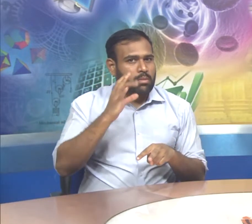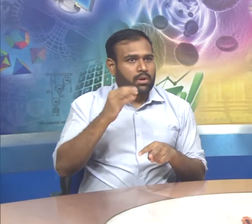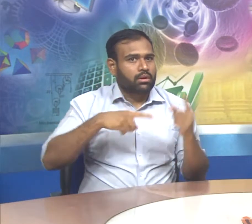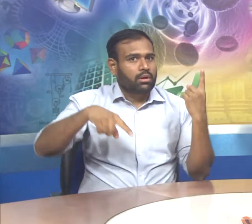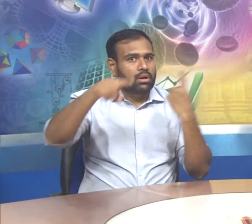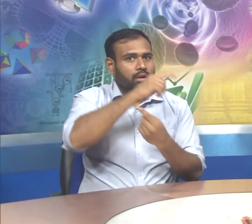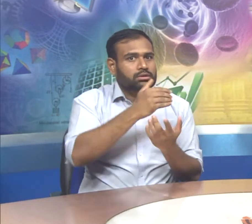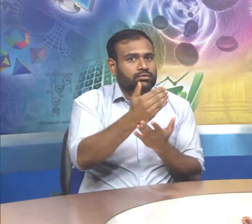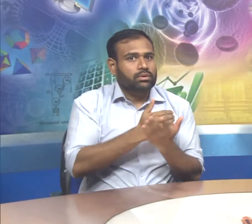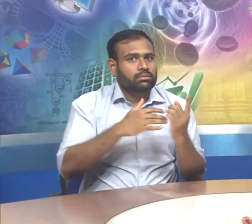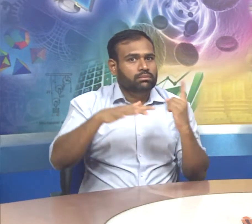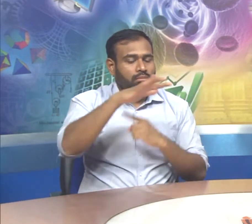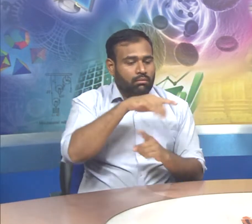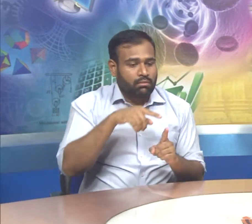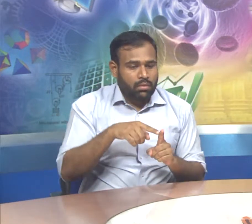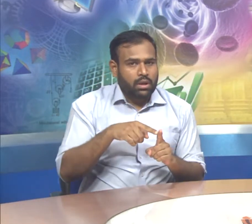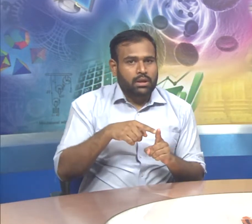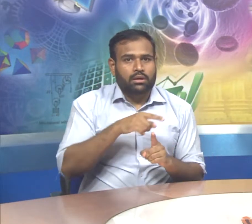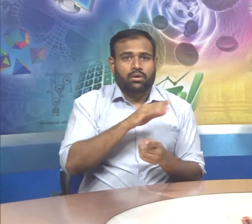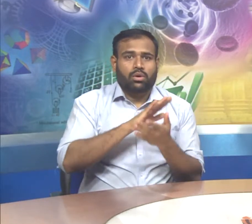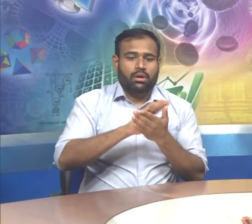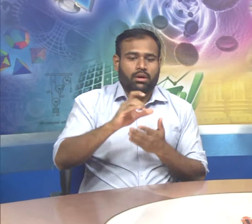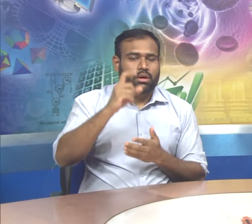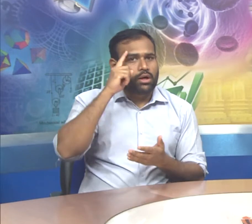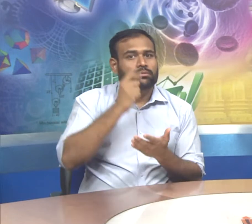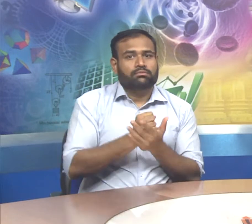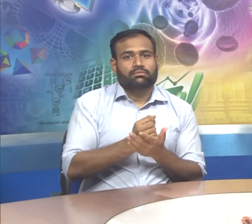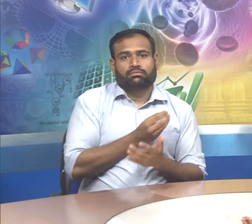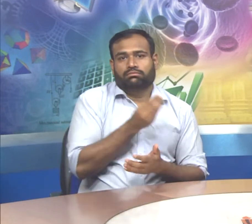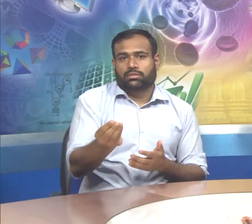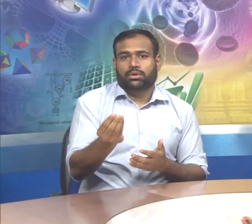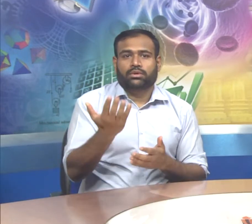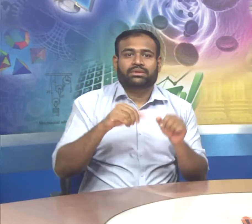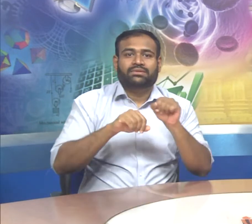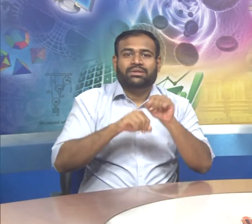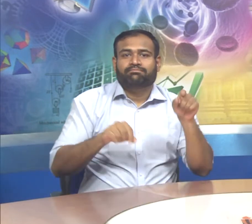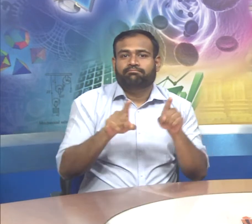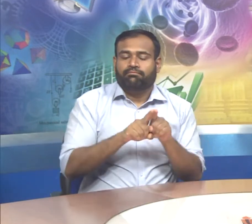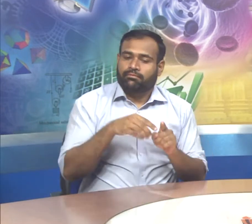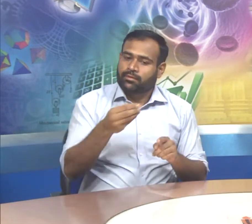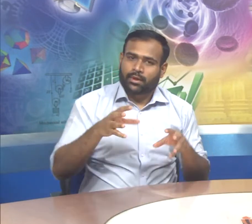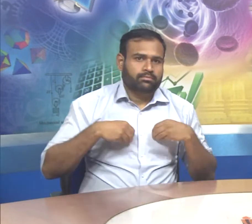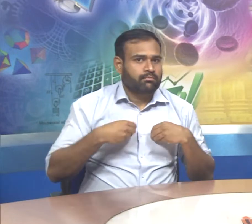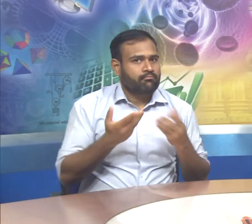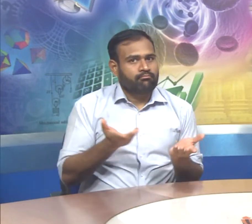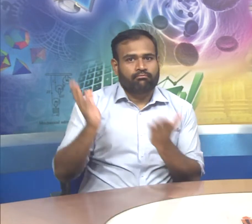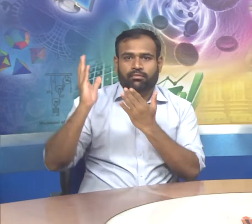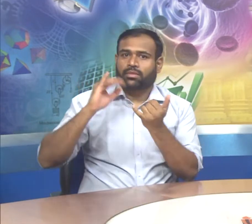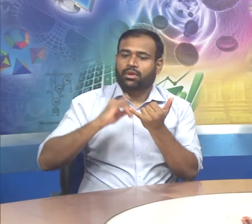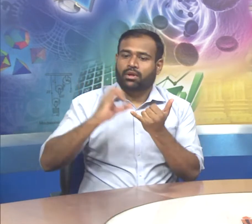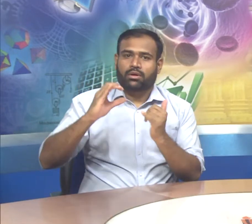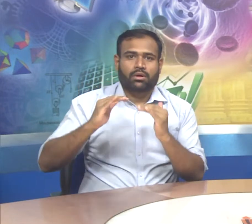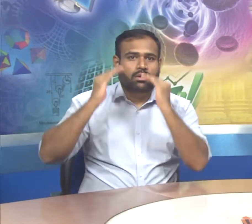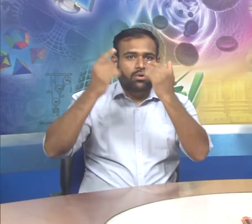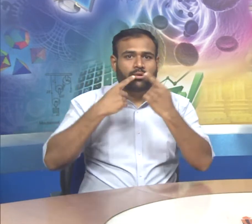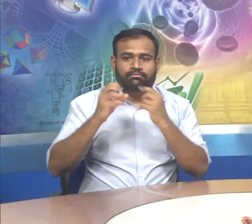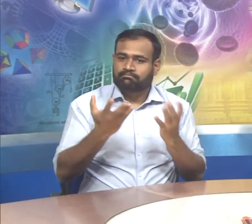provided the High Court grants a certificate that the case is fit for appeal to